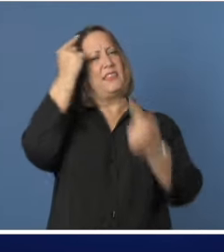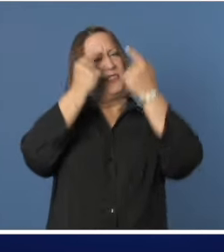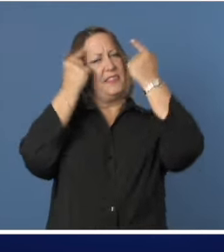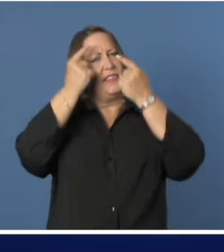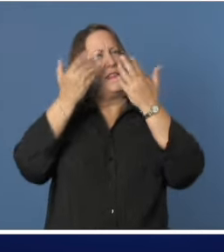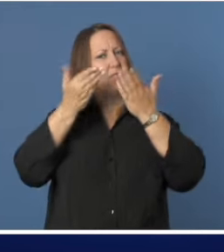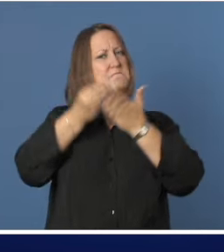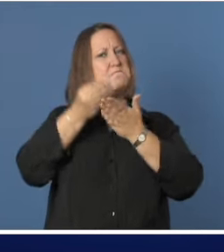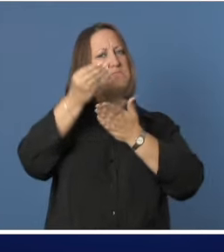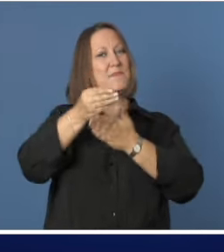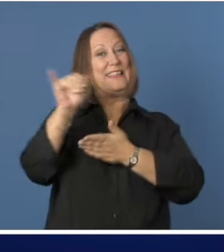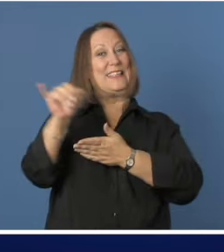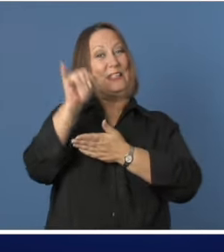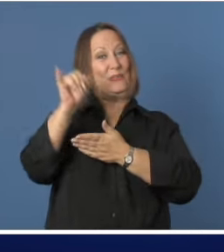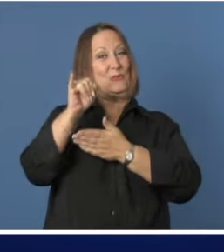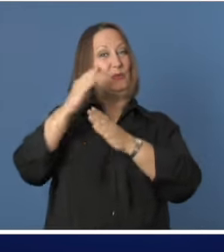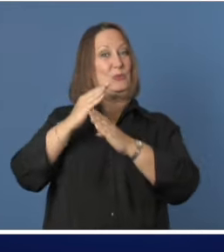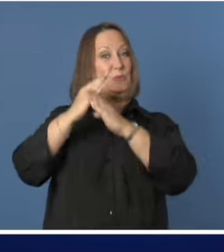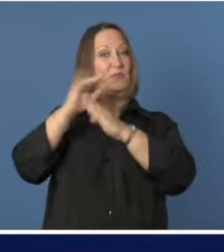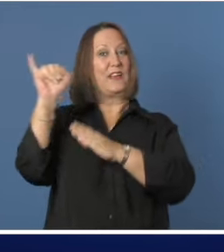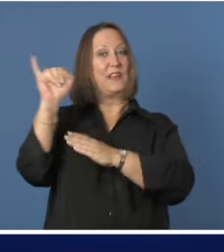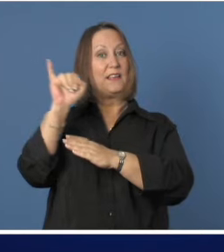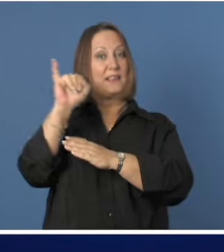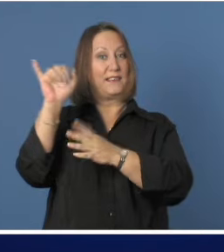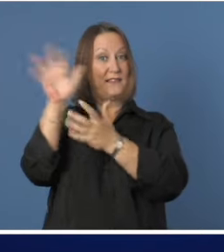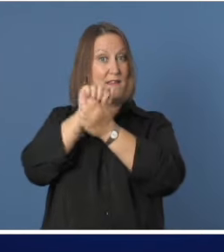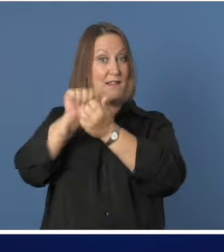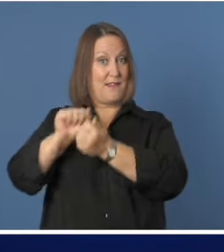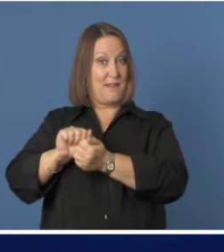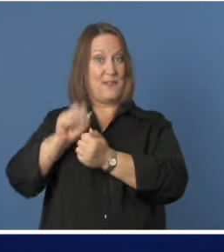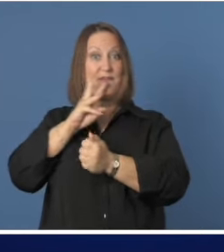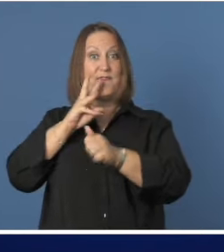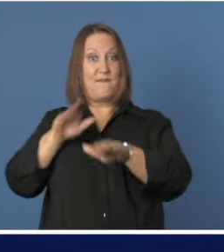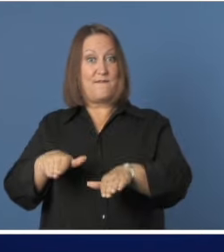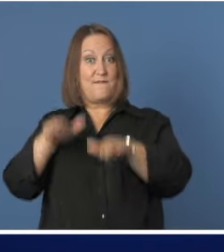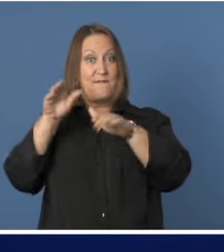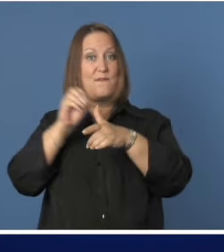Consider flood and earthquake insurance.